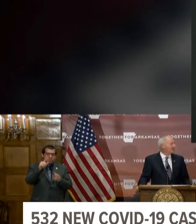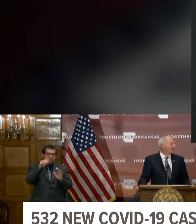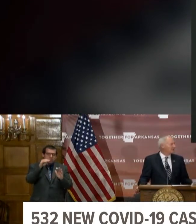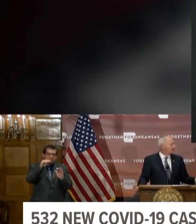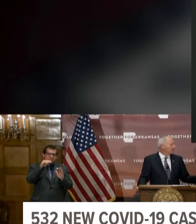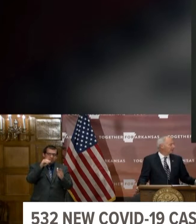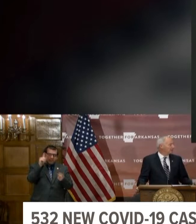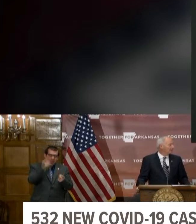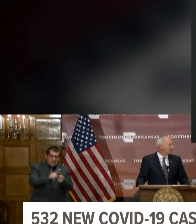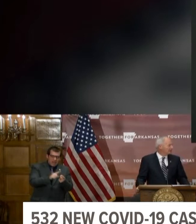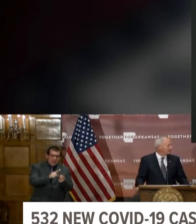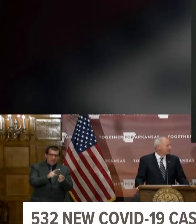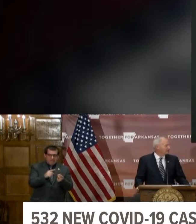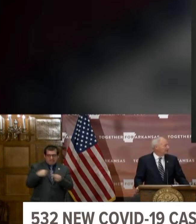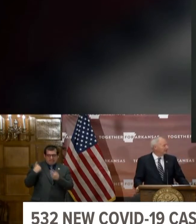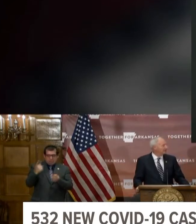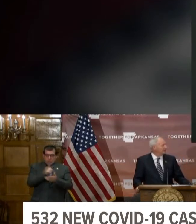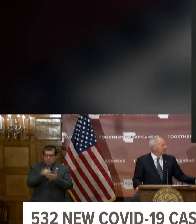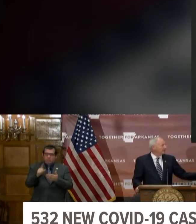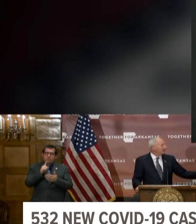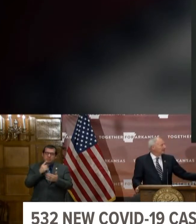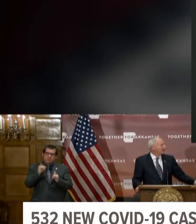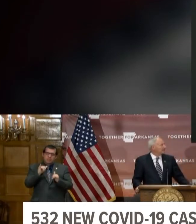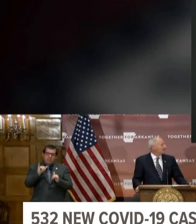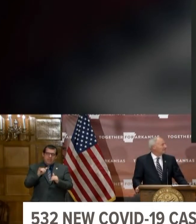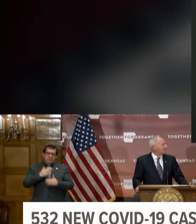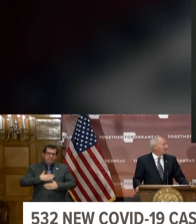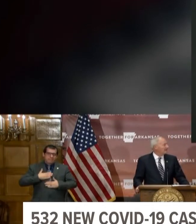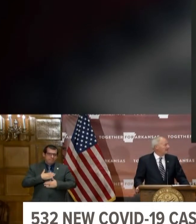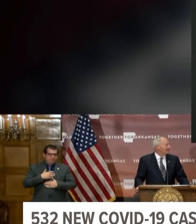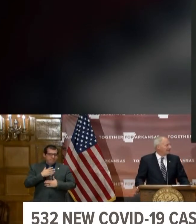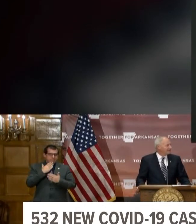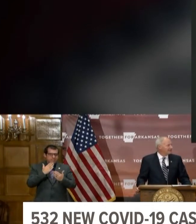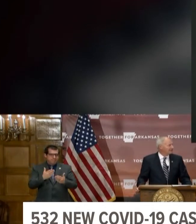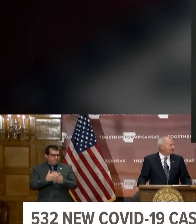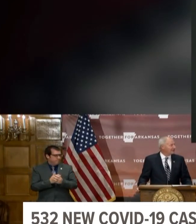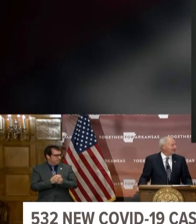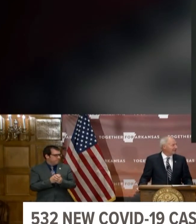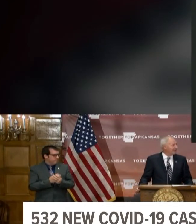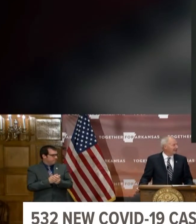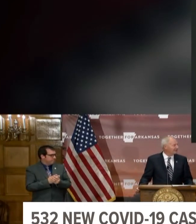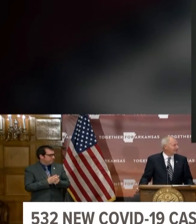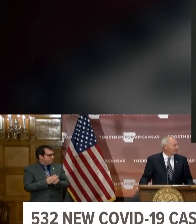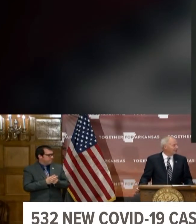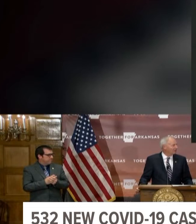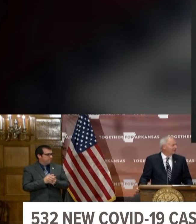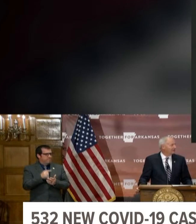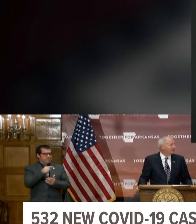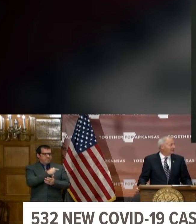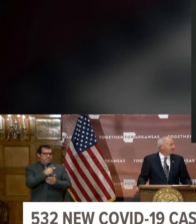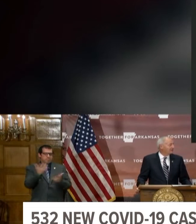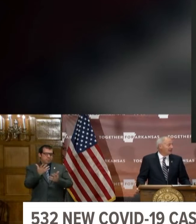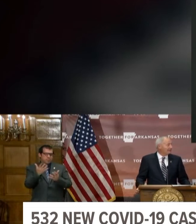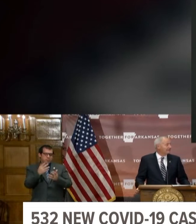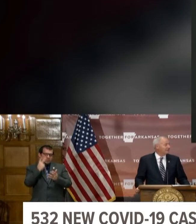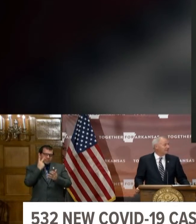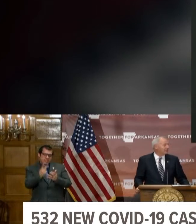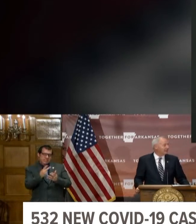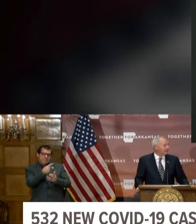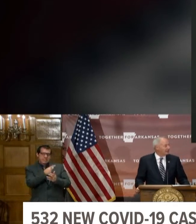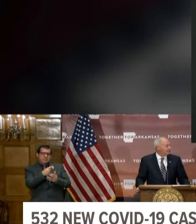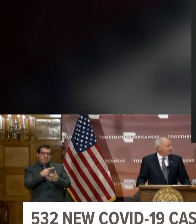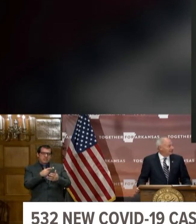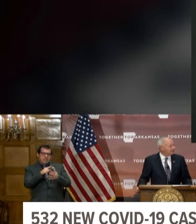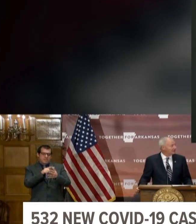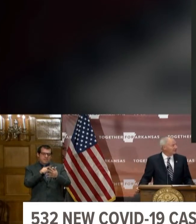over the last week, which we're very pleased with. Next, and this is the pattern for the 5 different